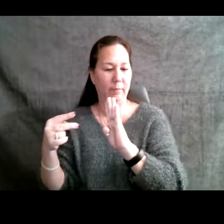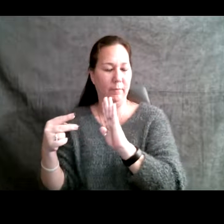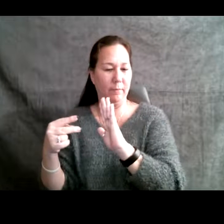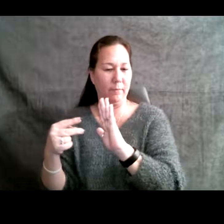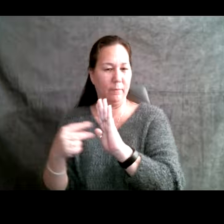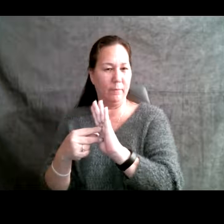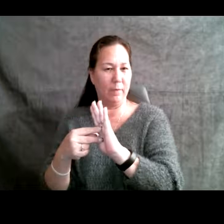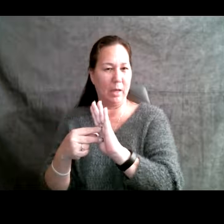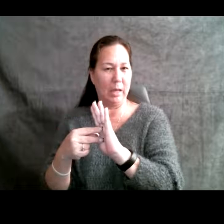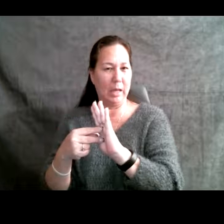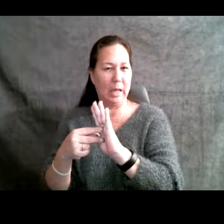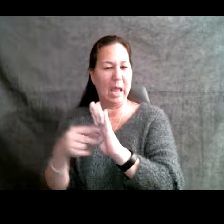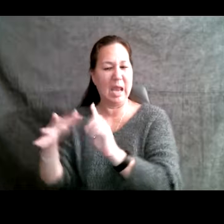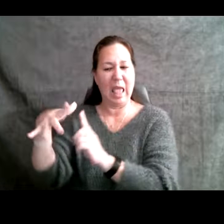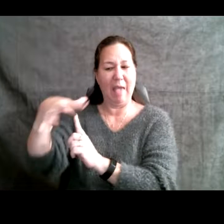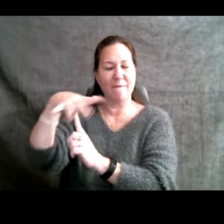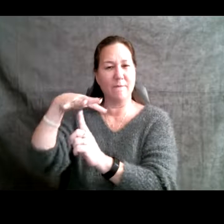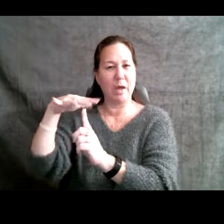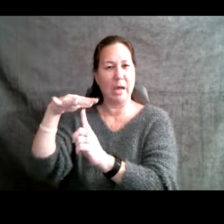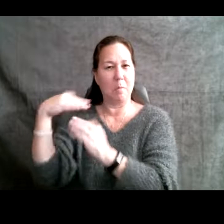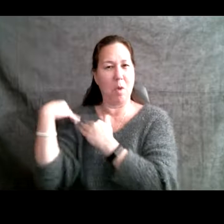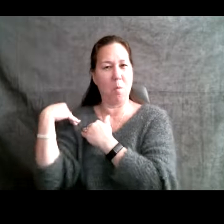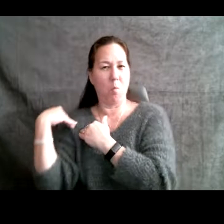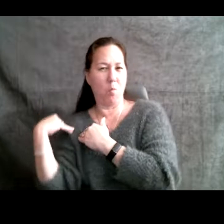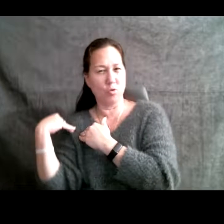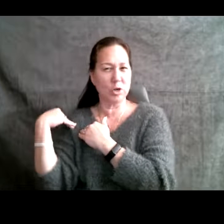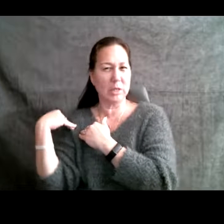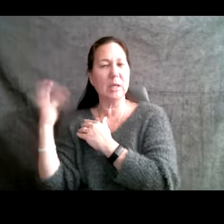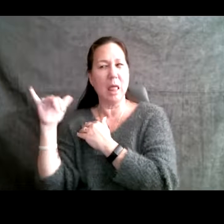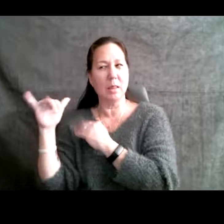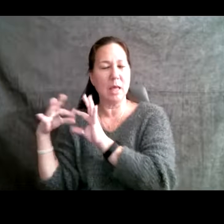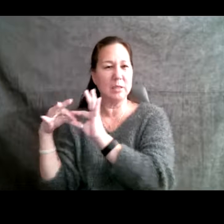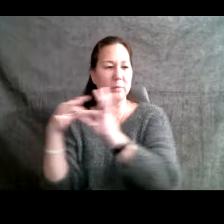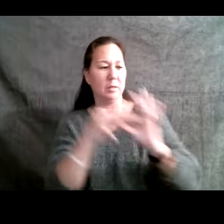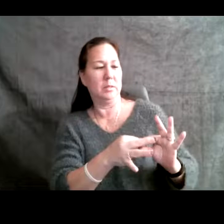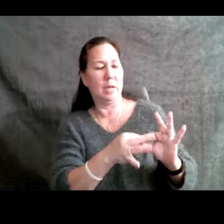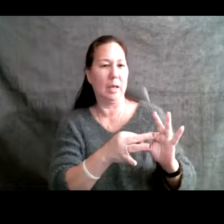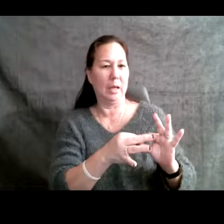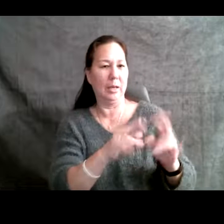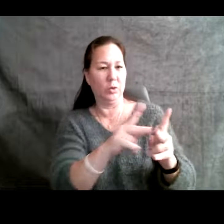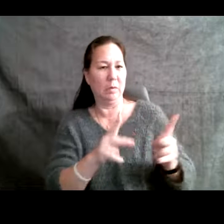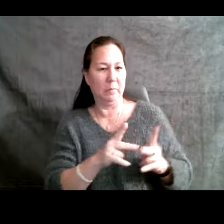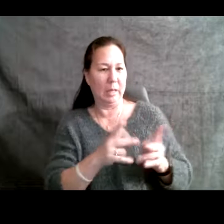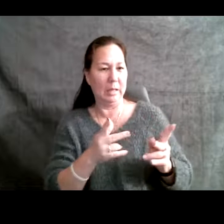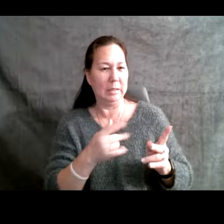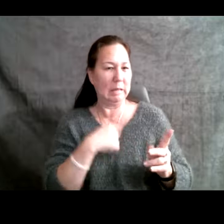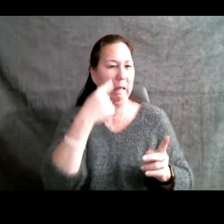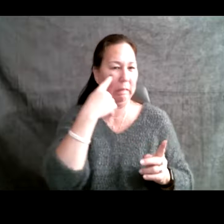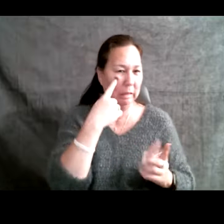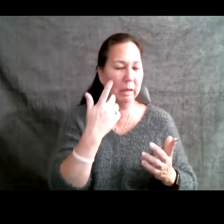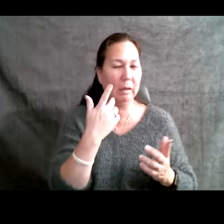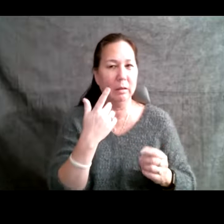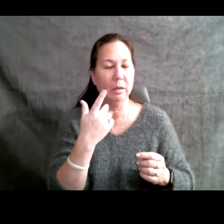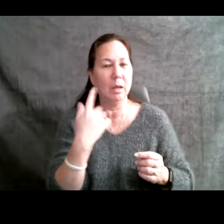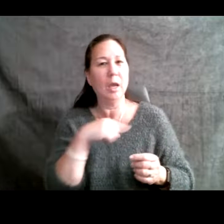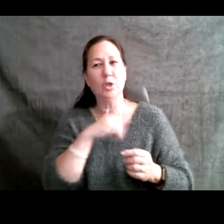environmental burden has always traditionally been tied to place, I think, because we've thought about